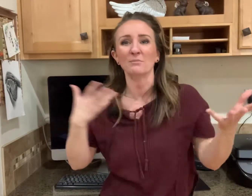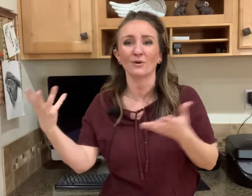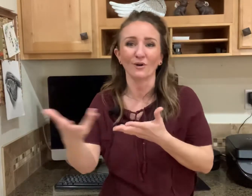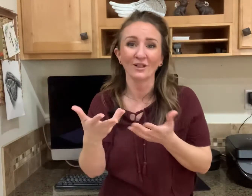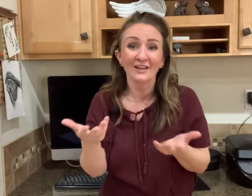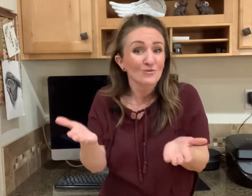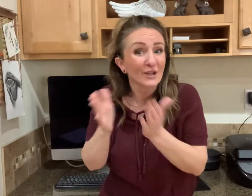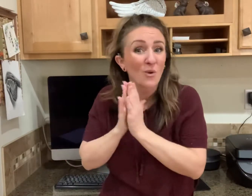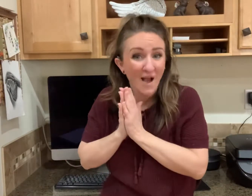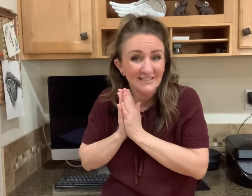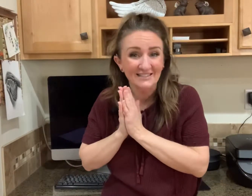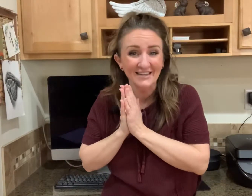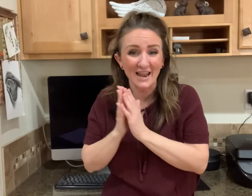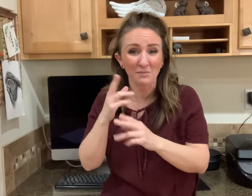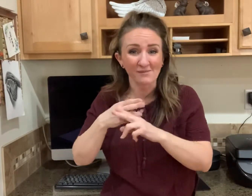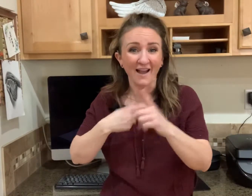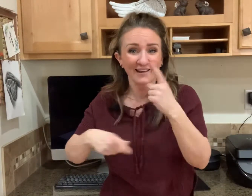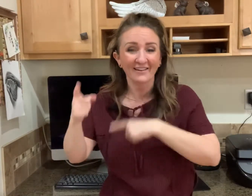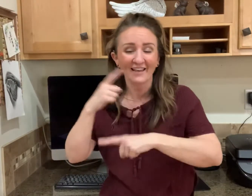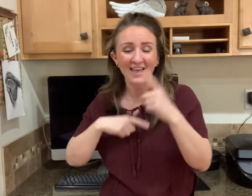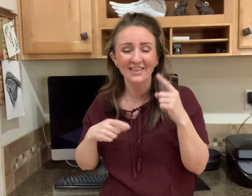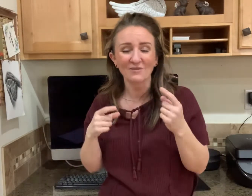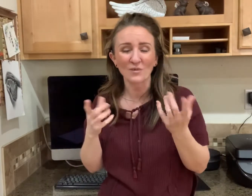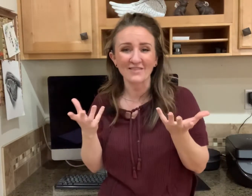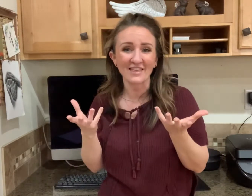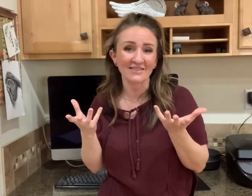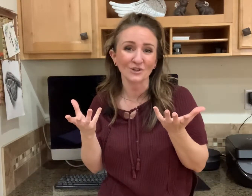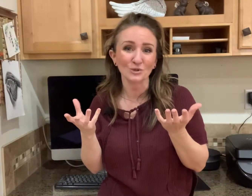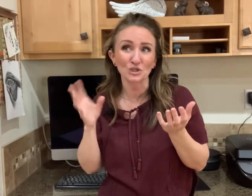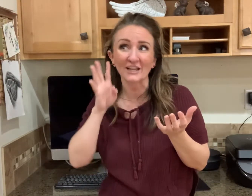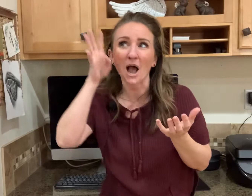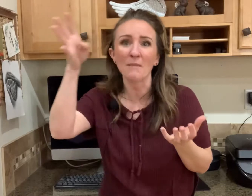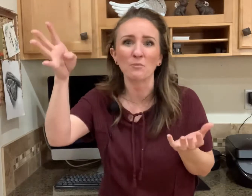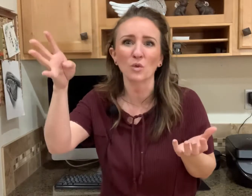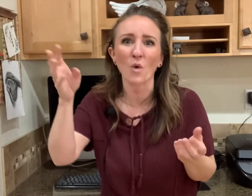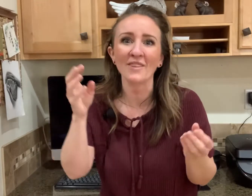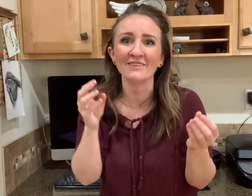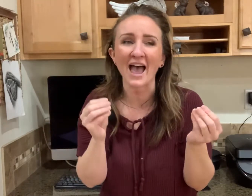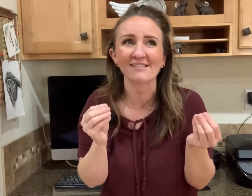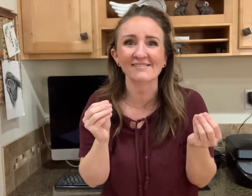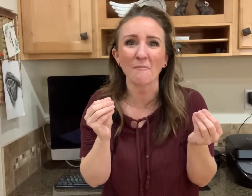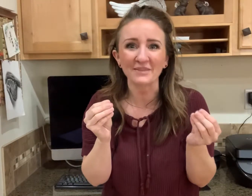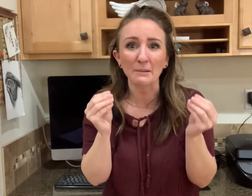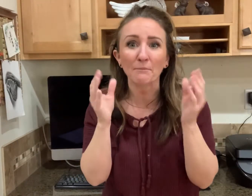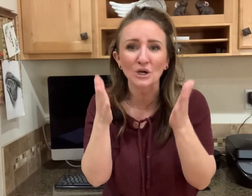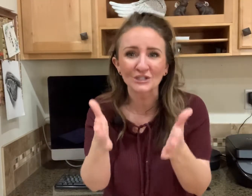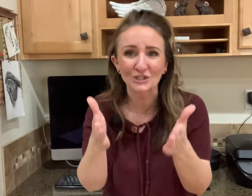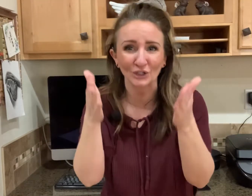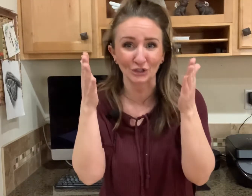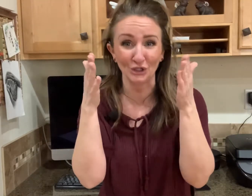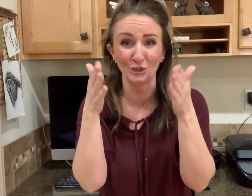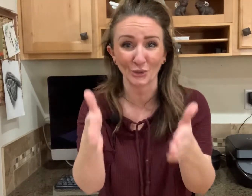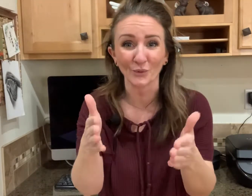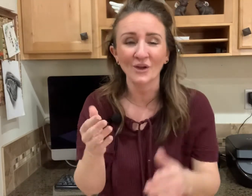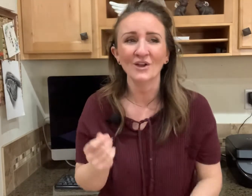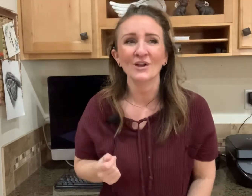people, request a name sign. And then they'll usually come up with one that's something personal to you.